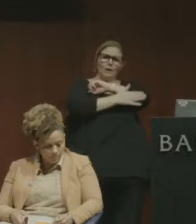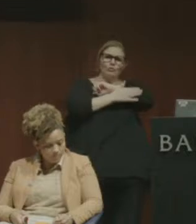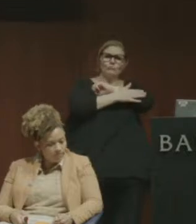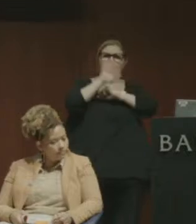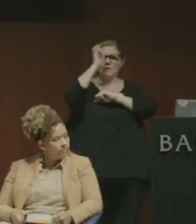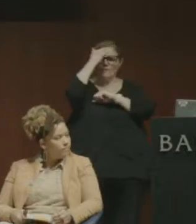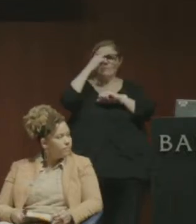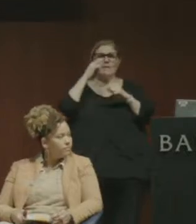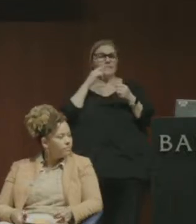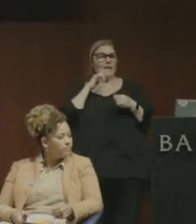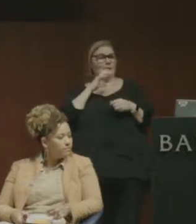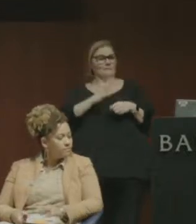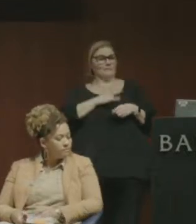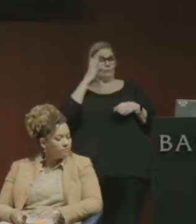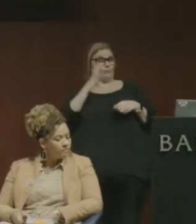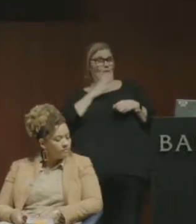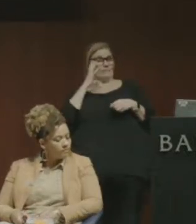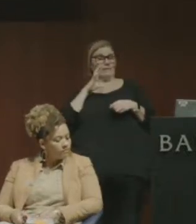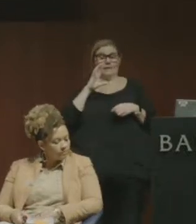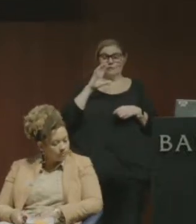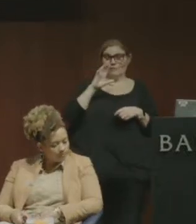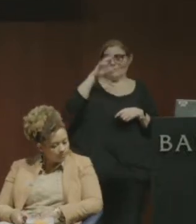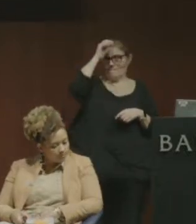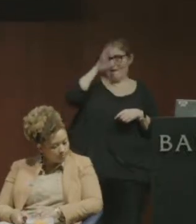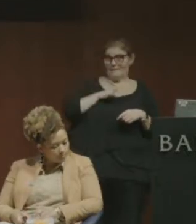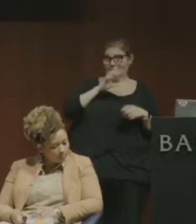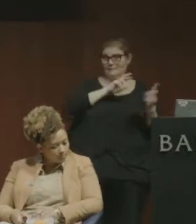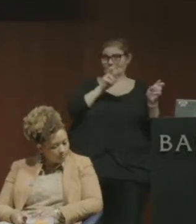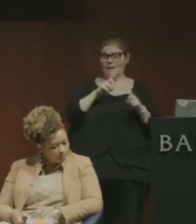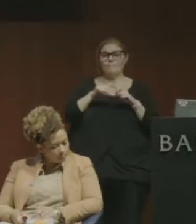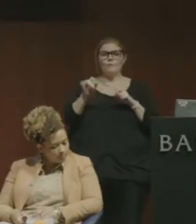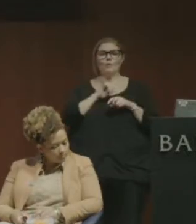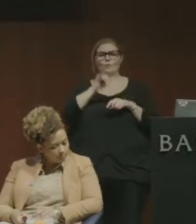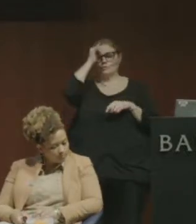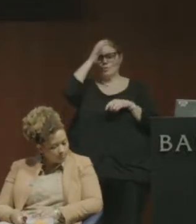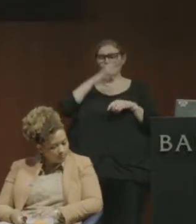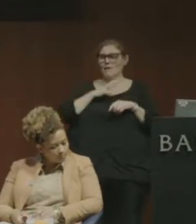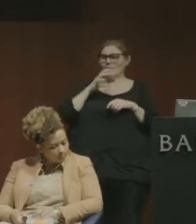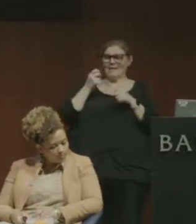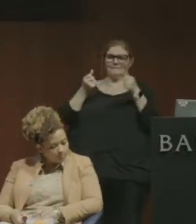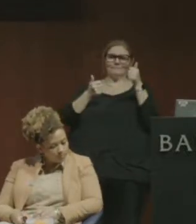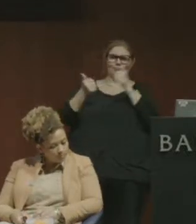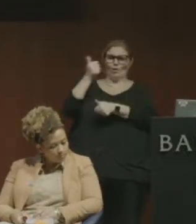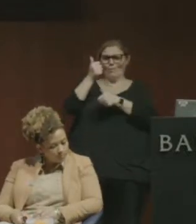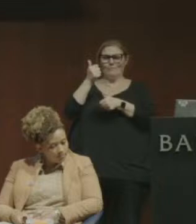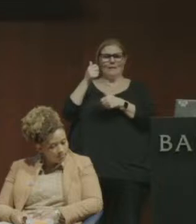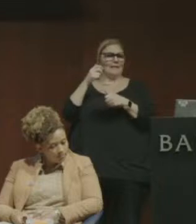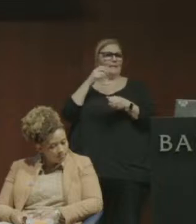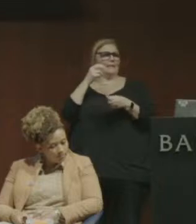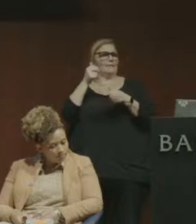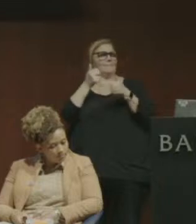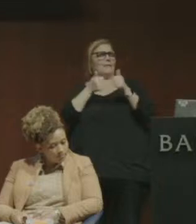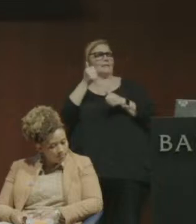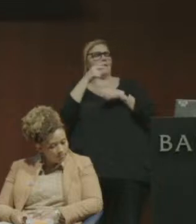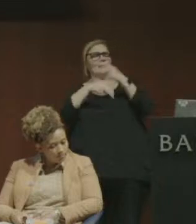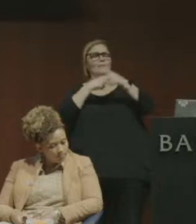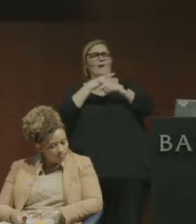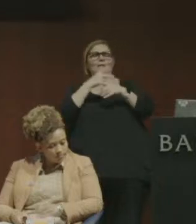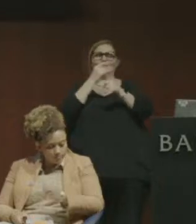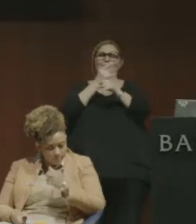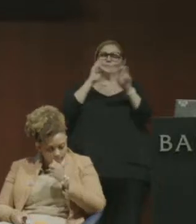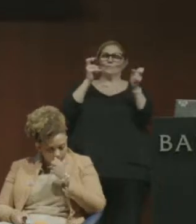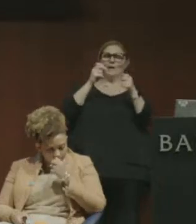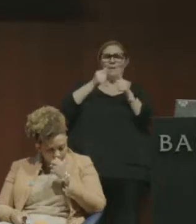only the masculine privilege of gendered power, but also male dominance in male institutions. While